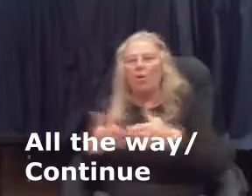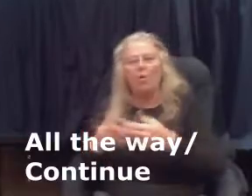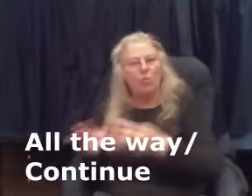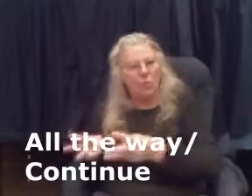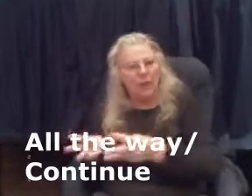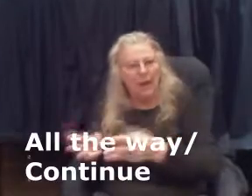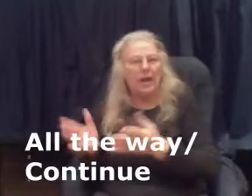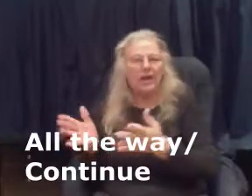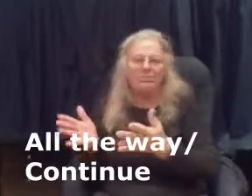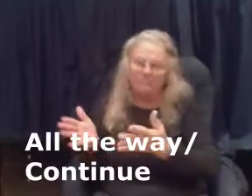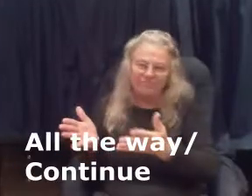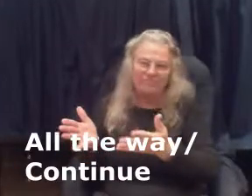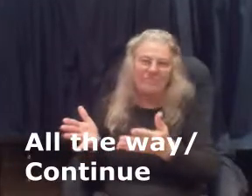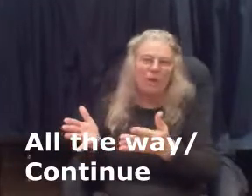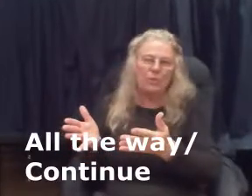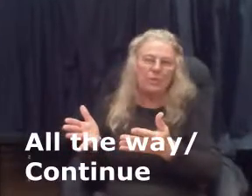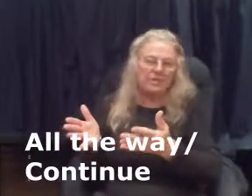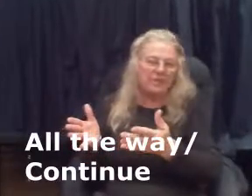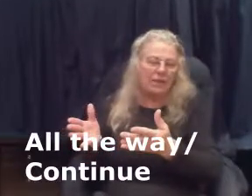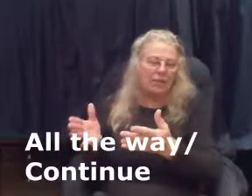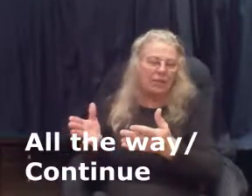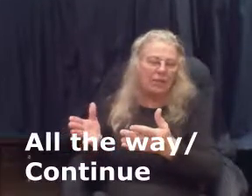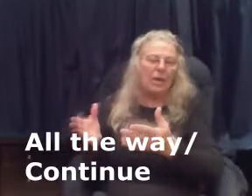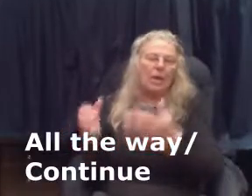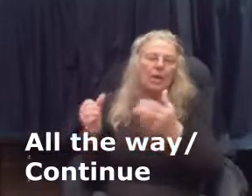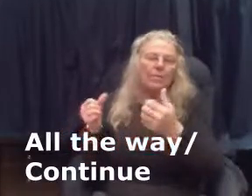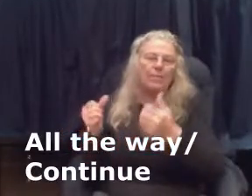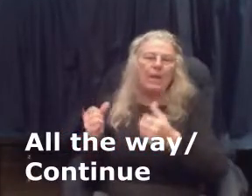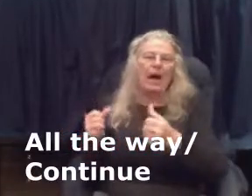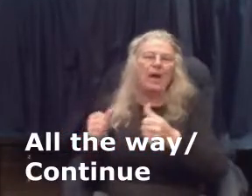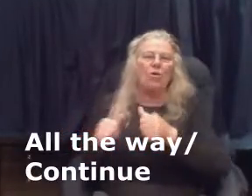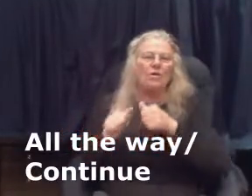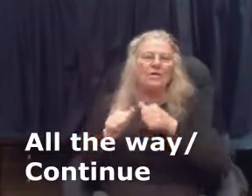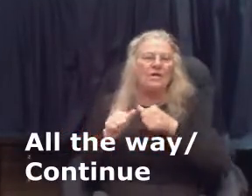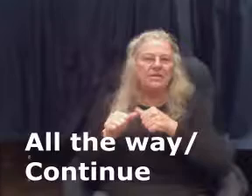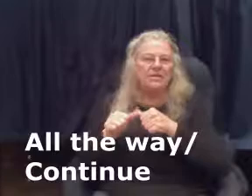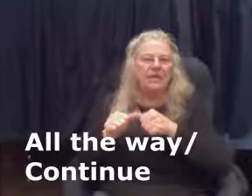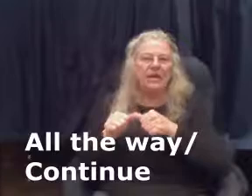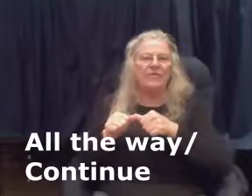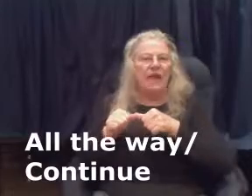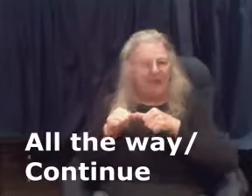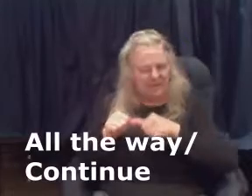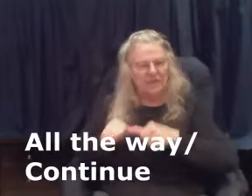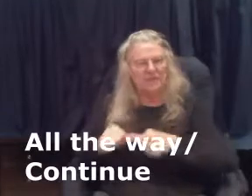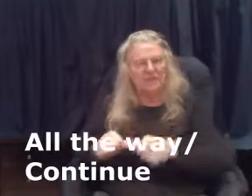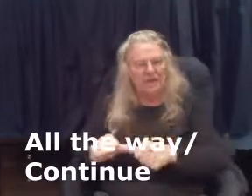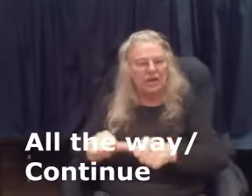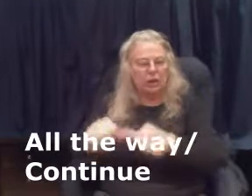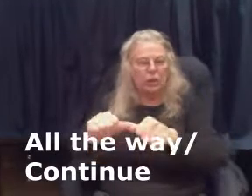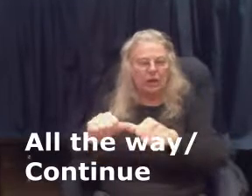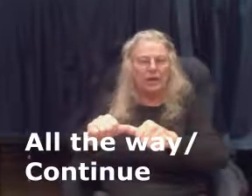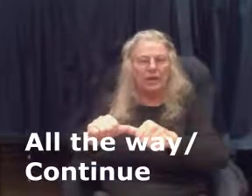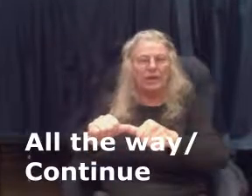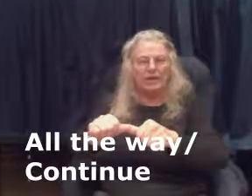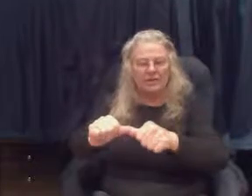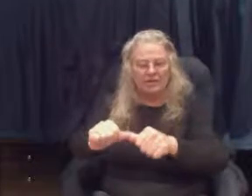the way, and that would be acceptable, but I always tend to think of it as continuing. And in this